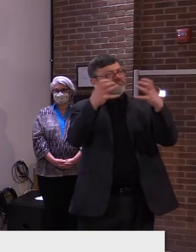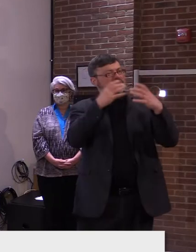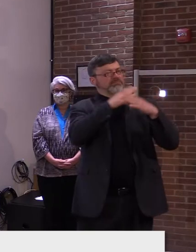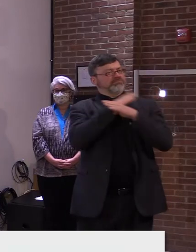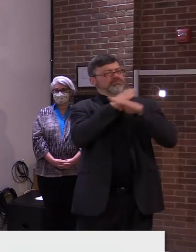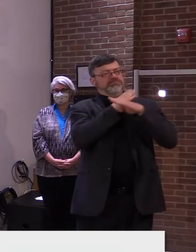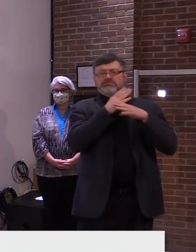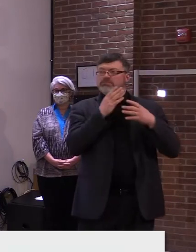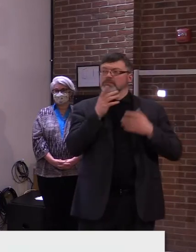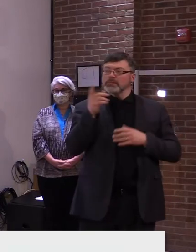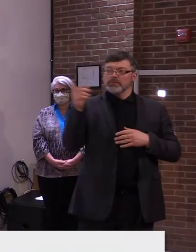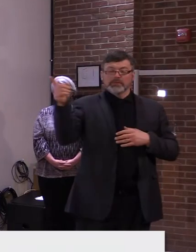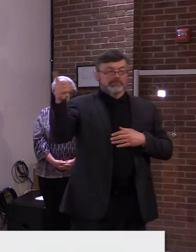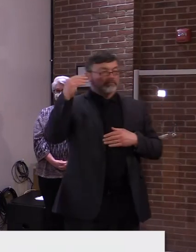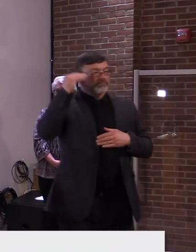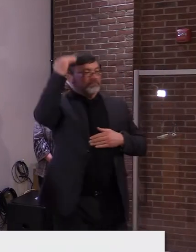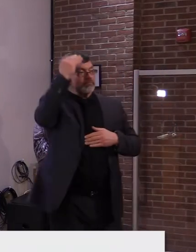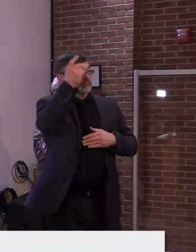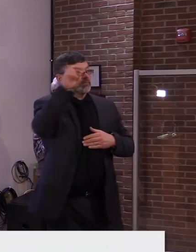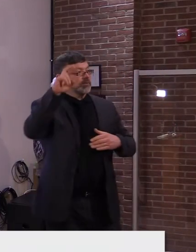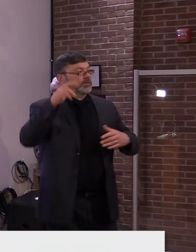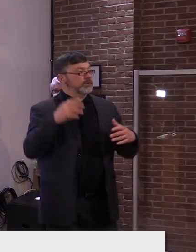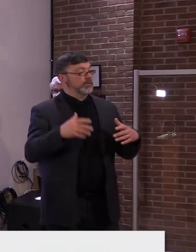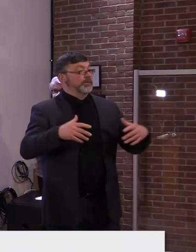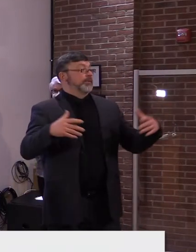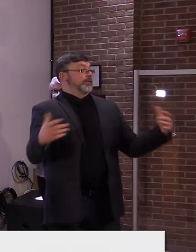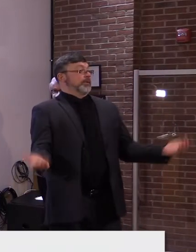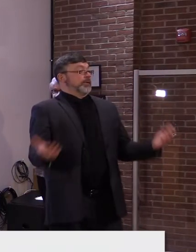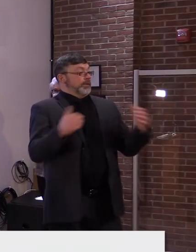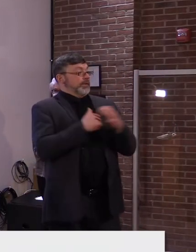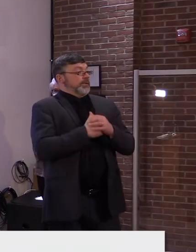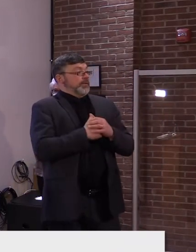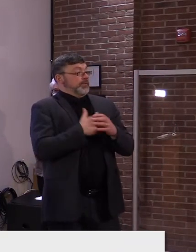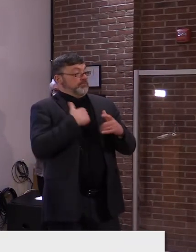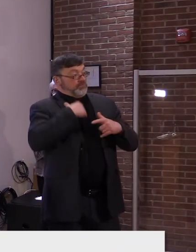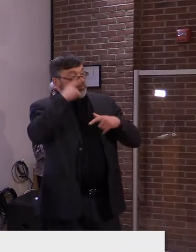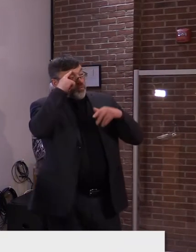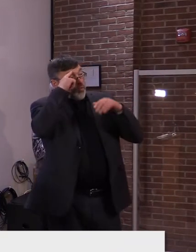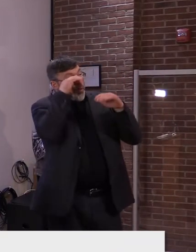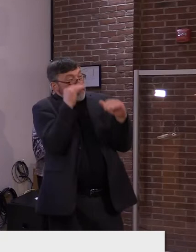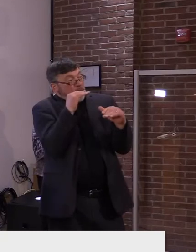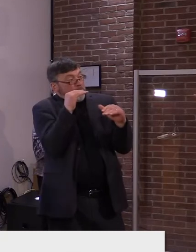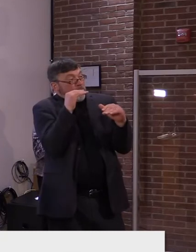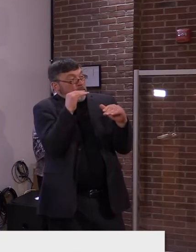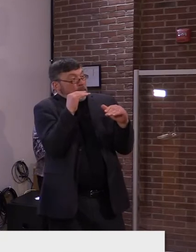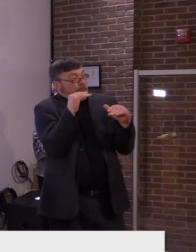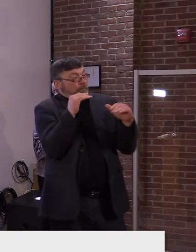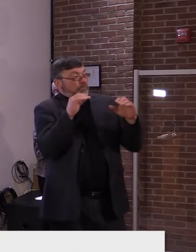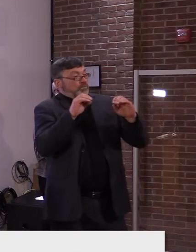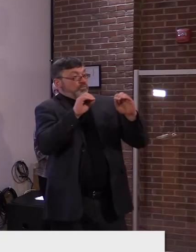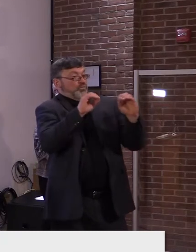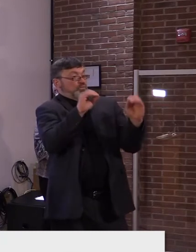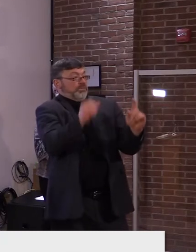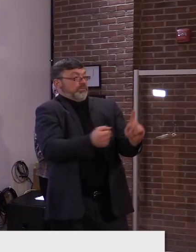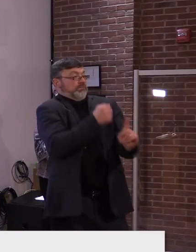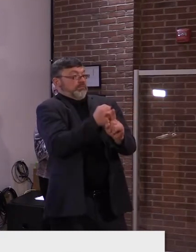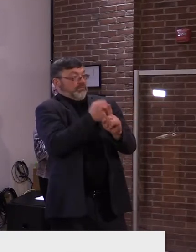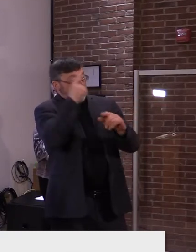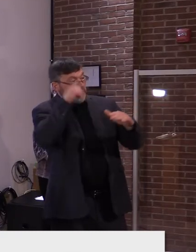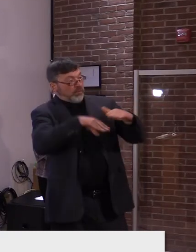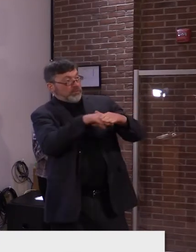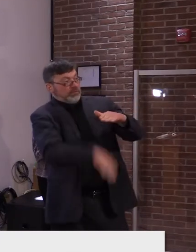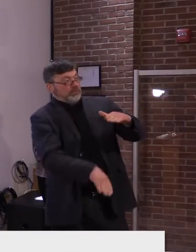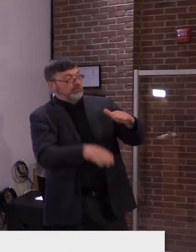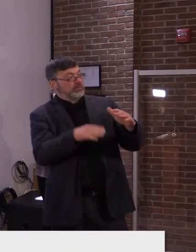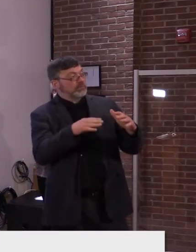I'd like to say it should have no impact at all, because if we're doing all the things that we're supposed to be doing, and as the governor's indicated,